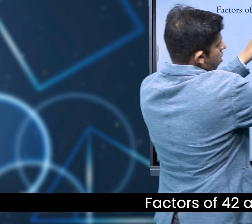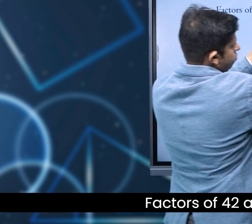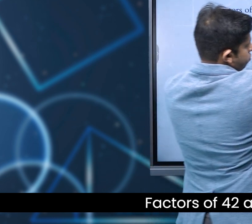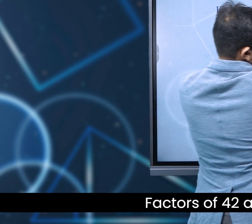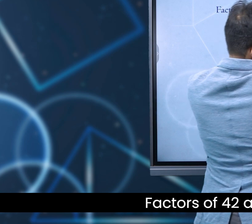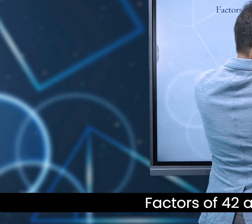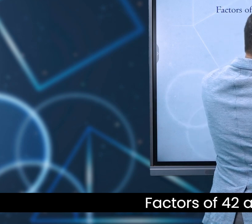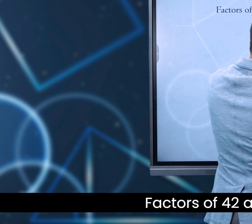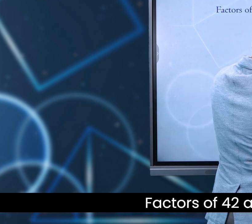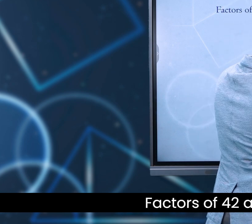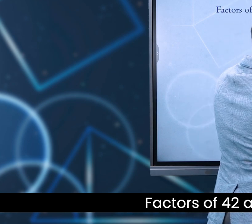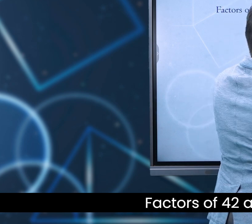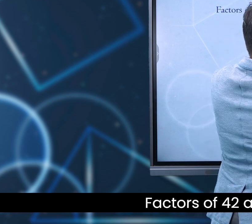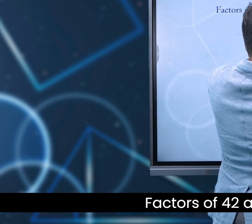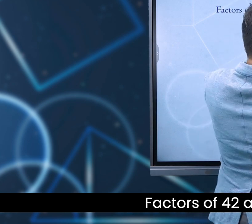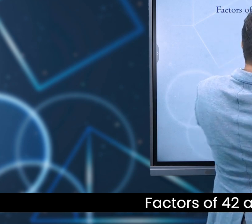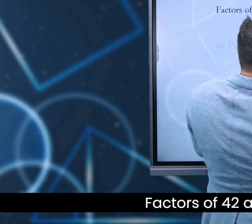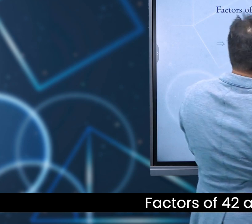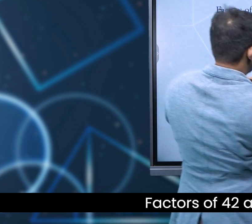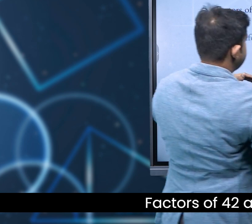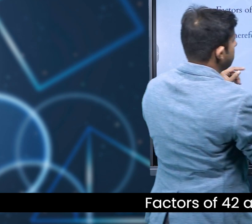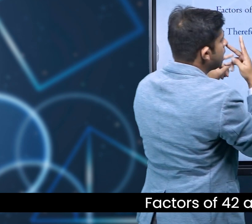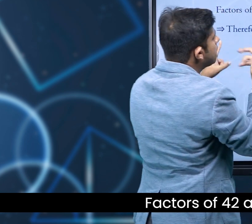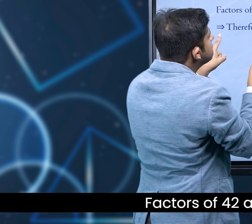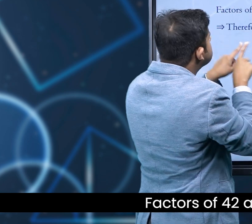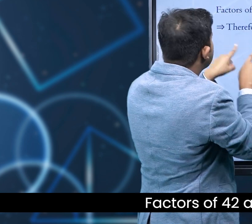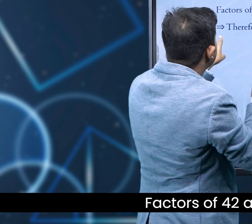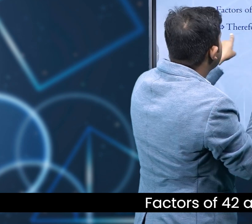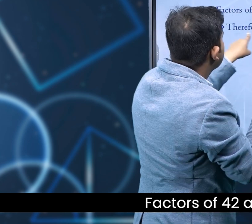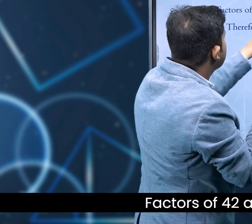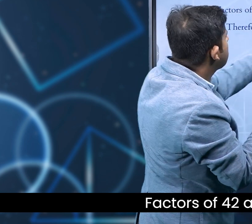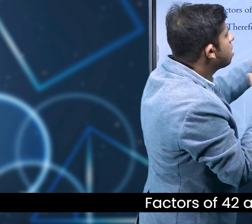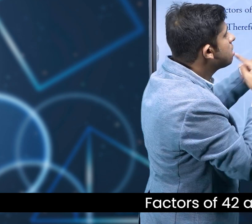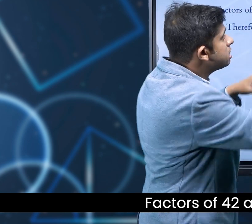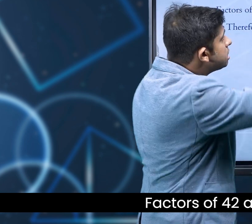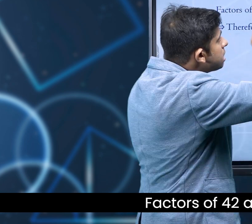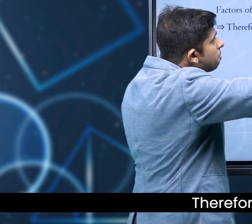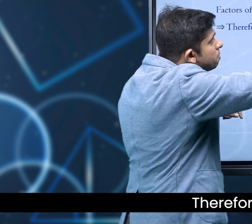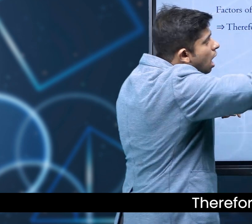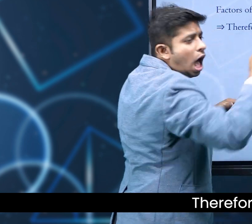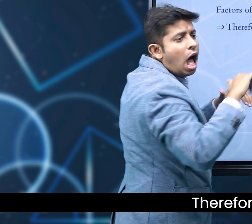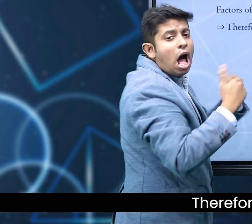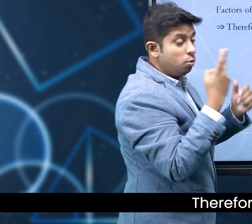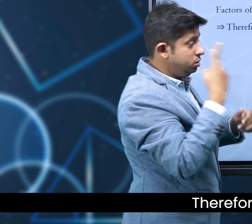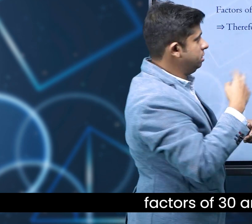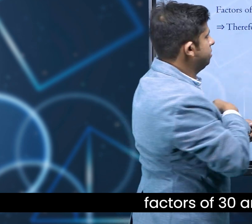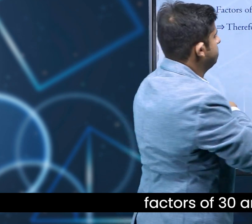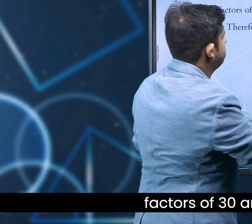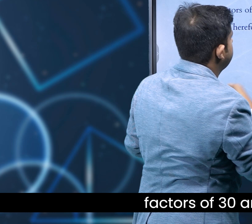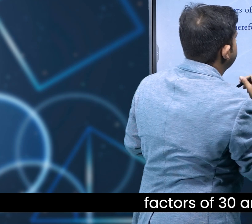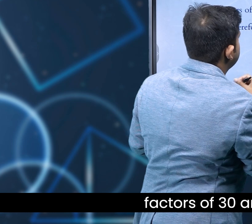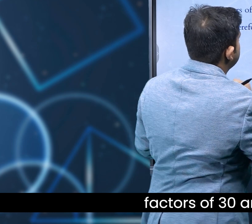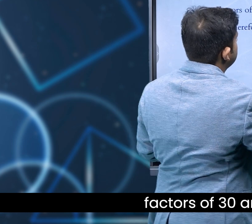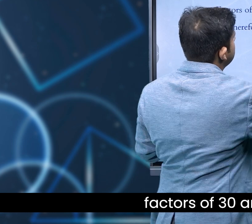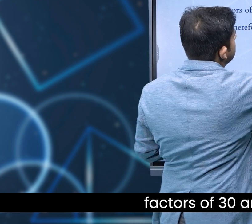Factors of 42 are 1, 2, 3, 6, 7, 14, 21 and 42. Therefore, the common factors of 30 and 42